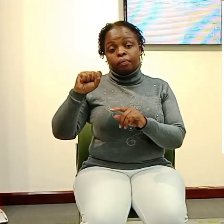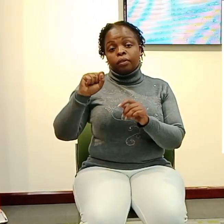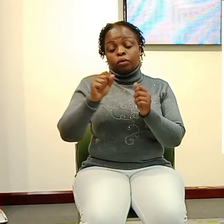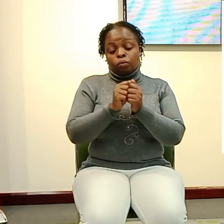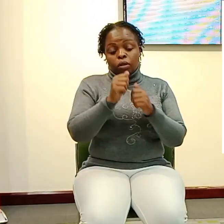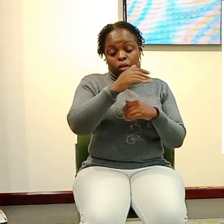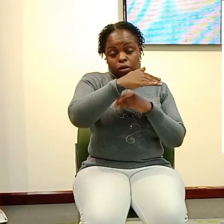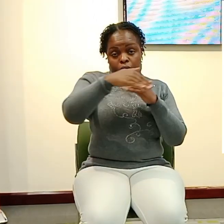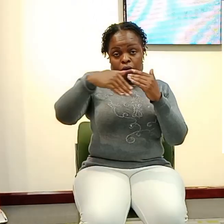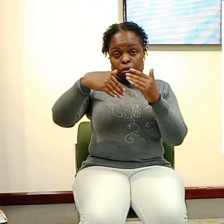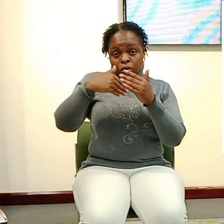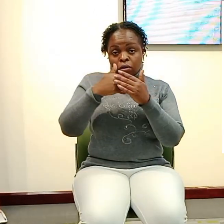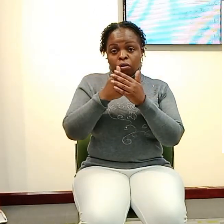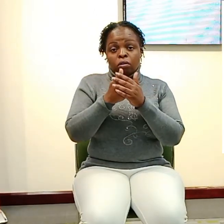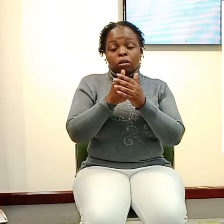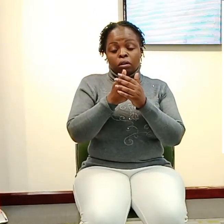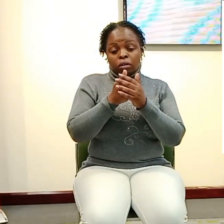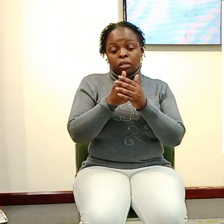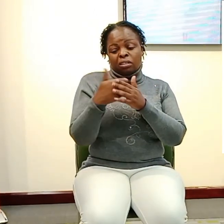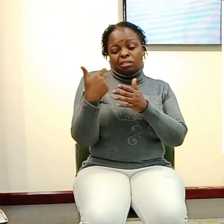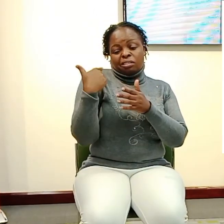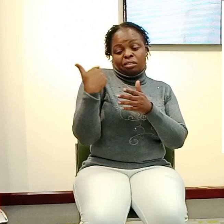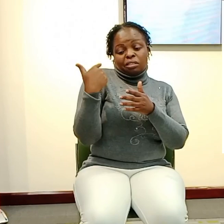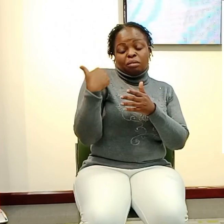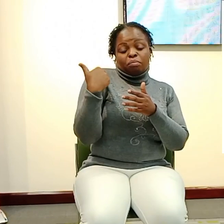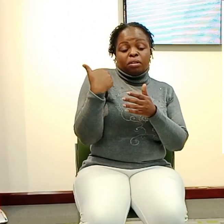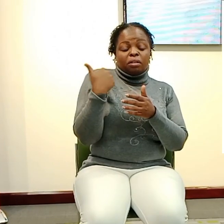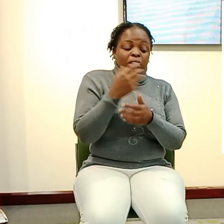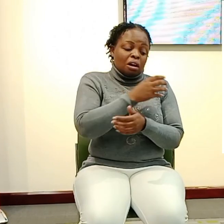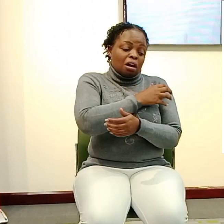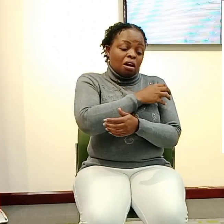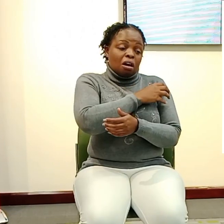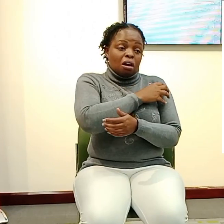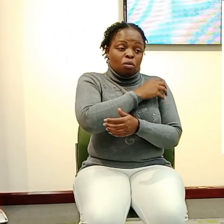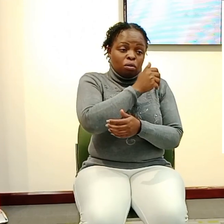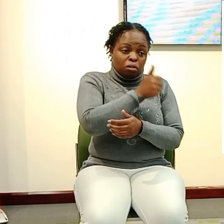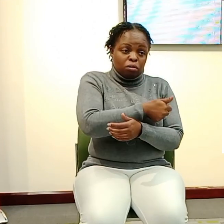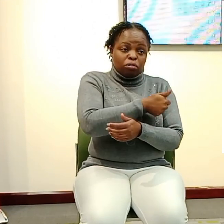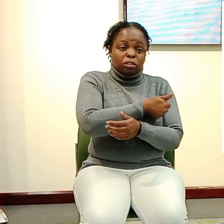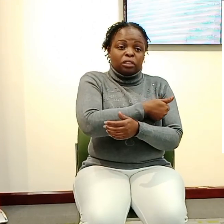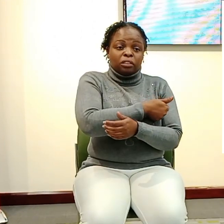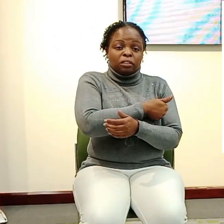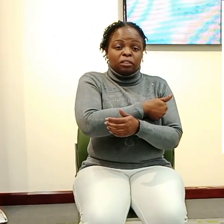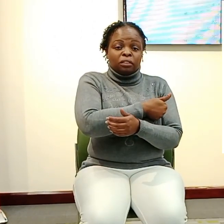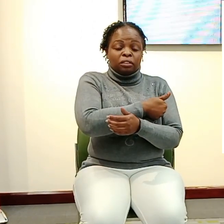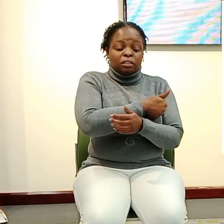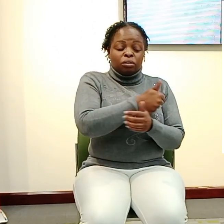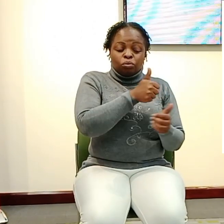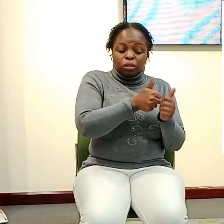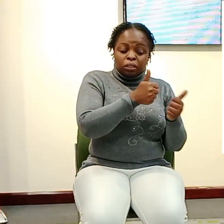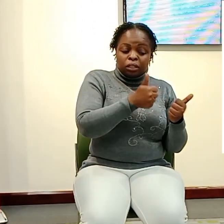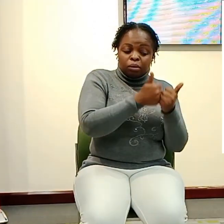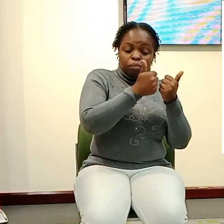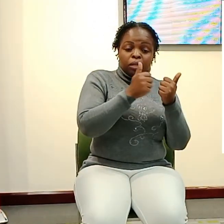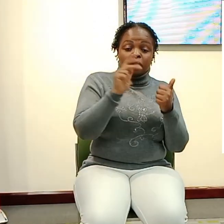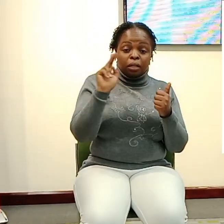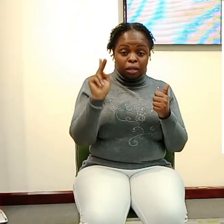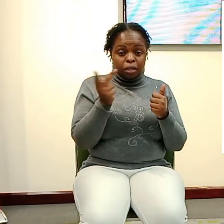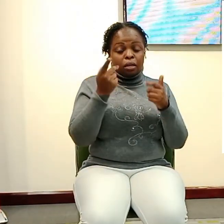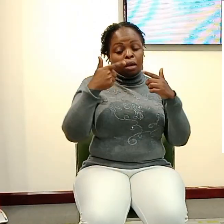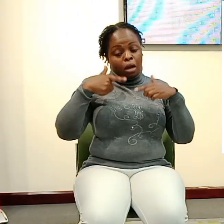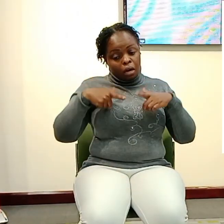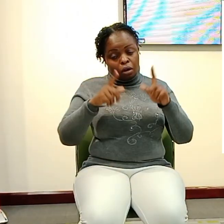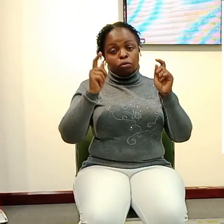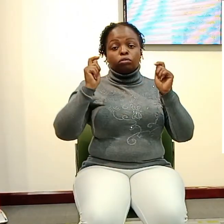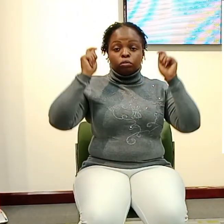all of the disturbing authoritarian actions that have been taken, Kenyans are allowed to protest.